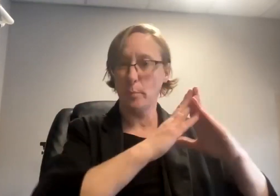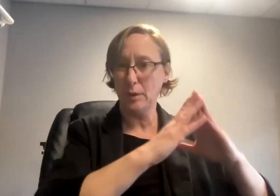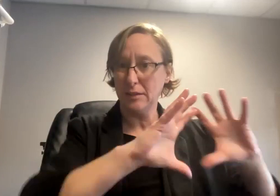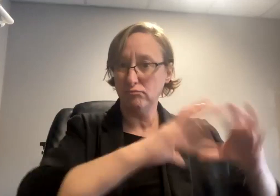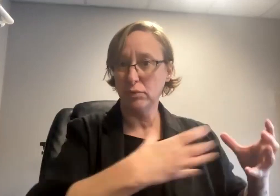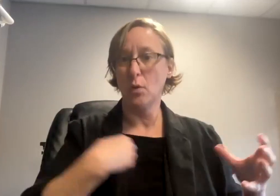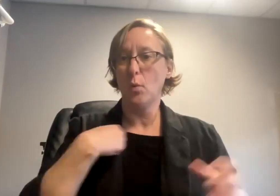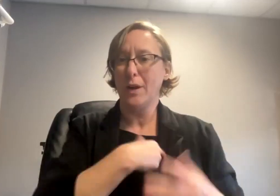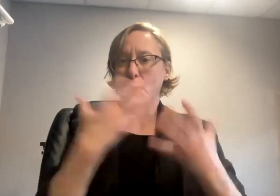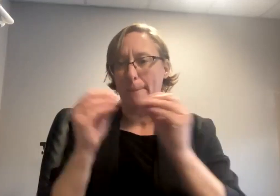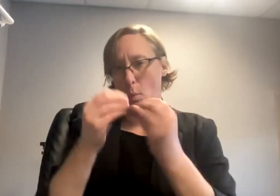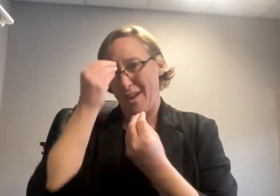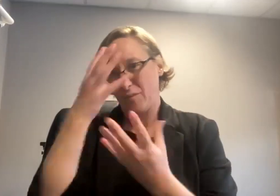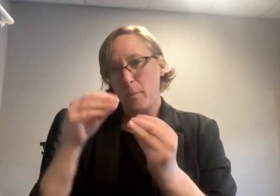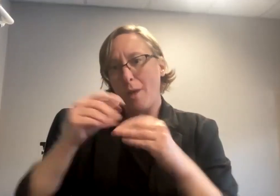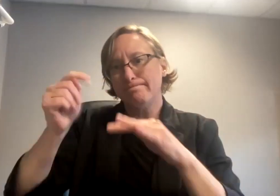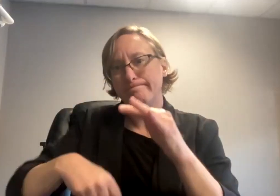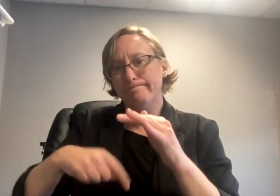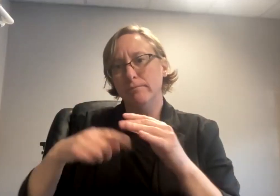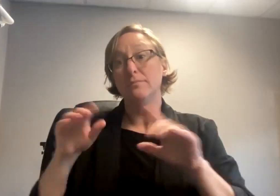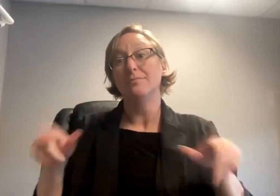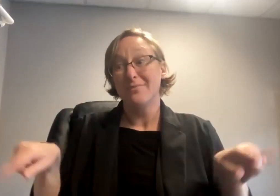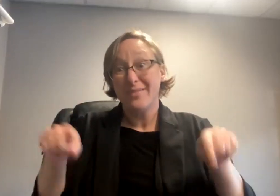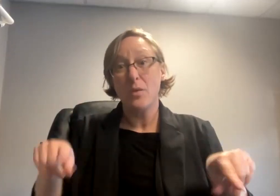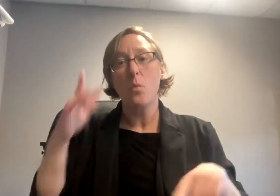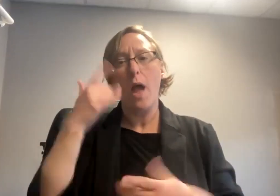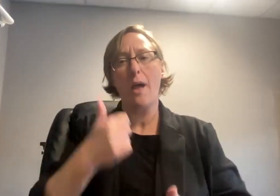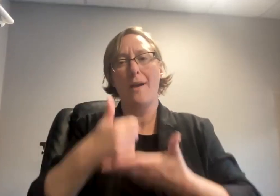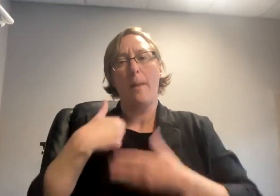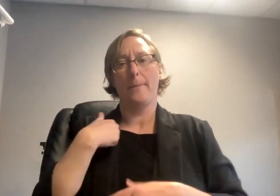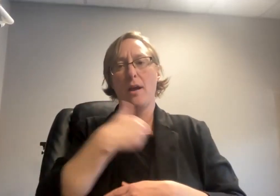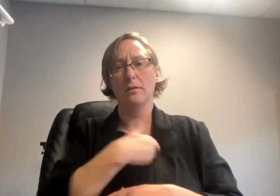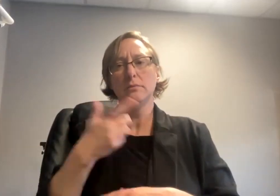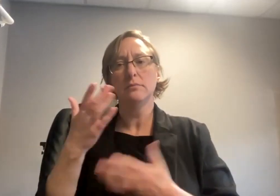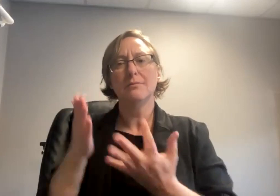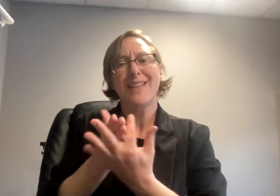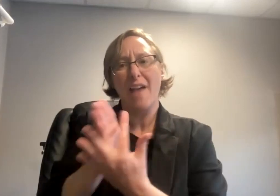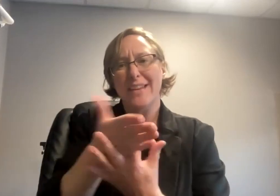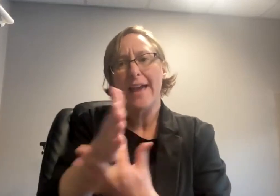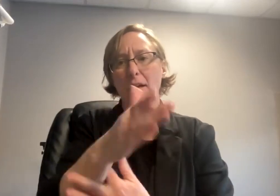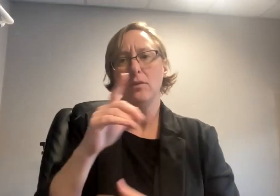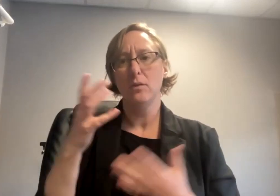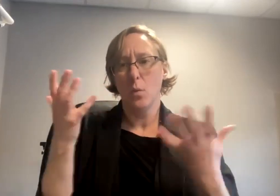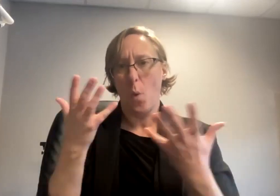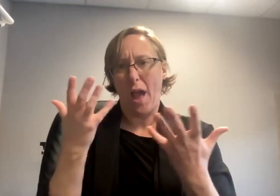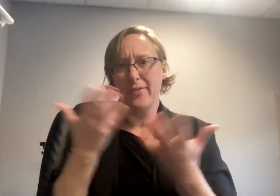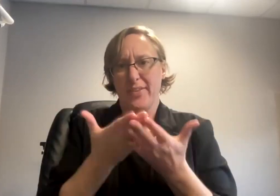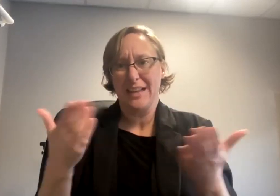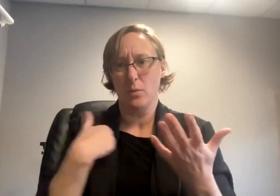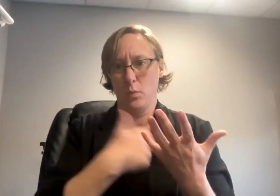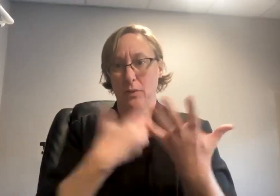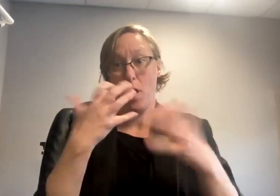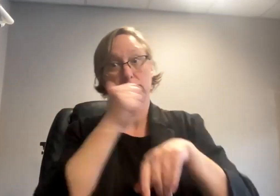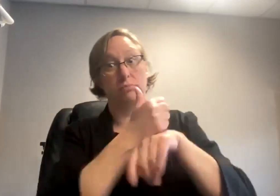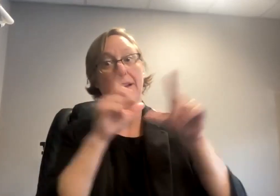the questions we've had from both groups, the deaf community and the interpreting community, so that we can get an in-depth understanding of what's going